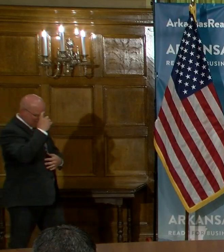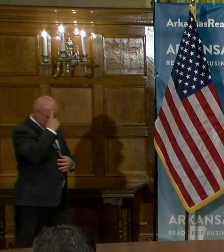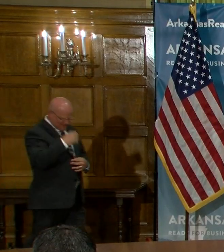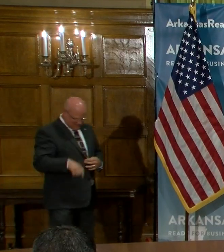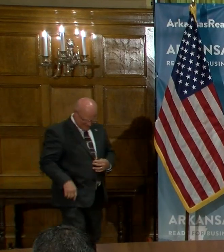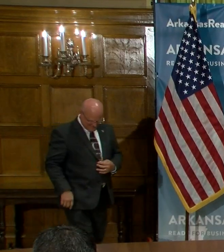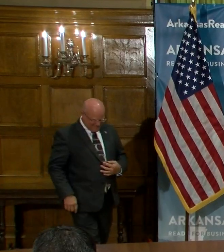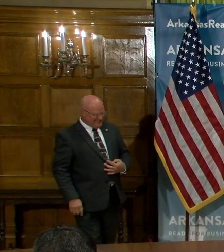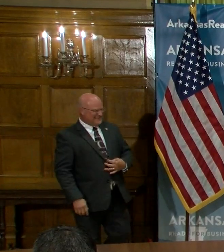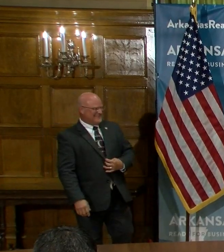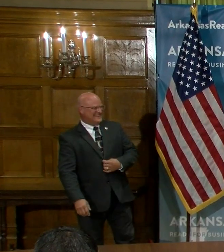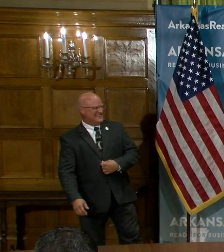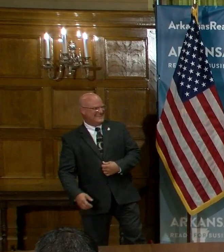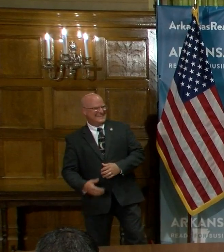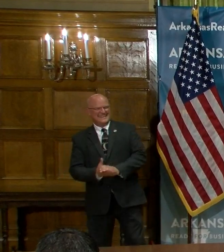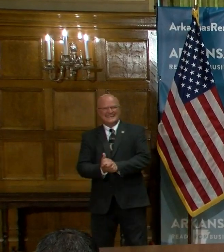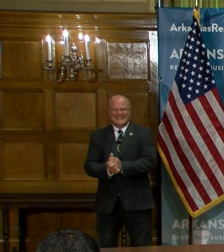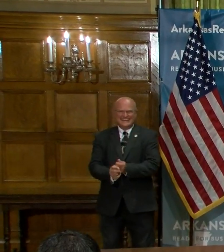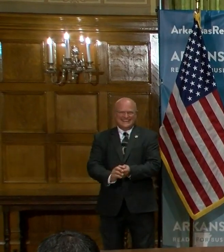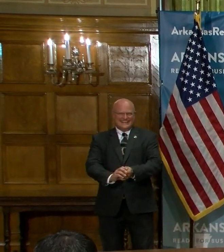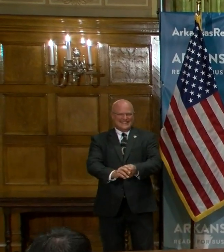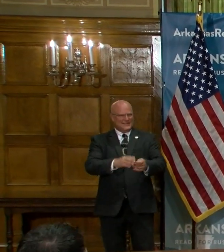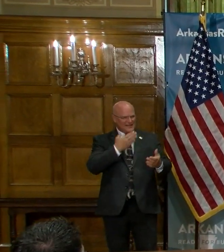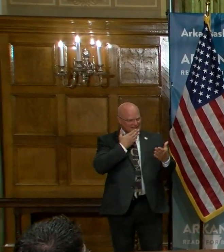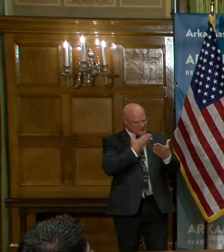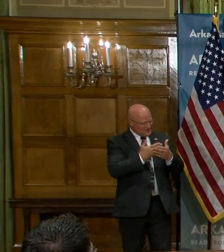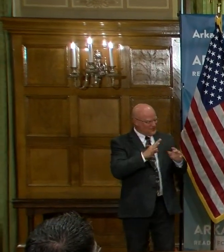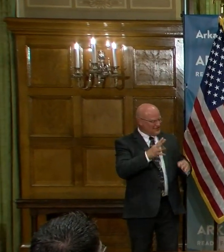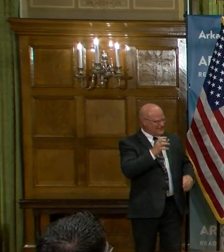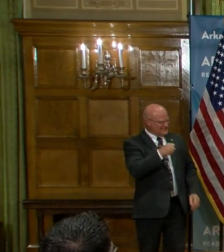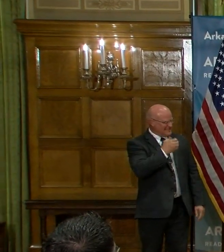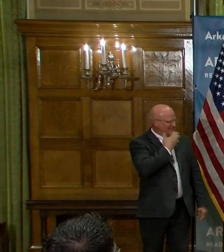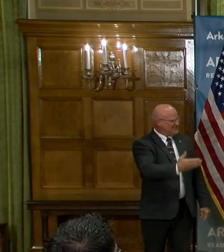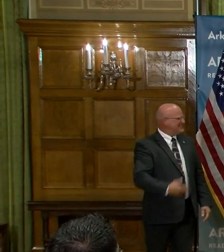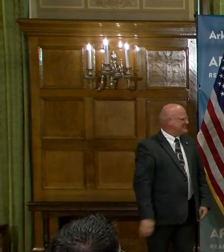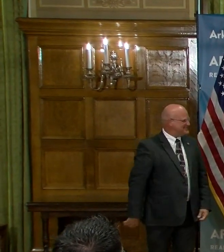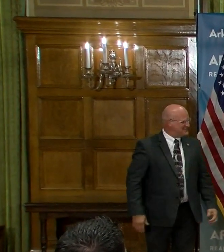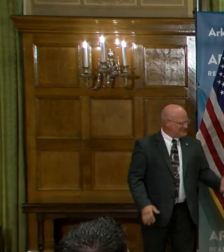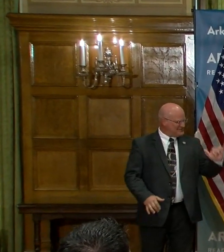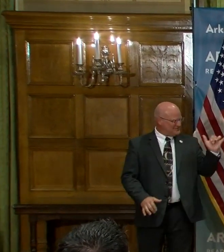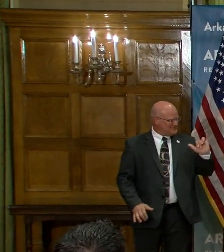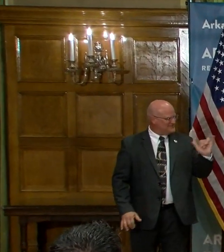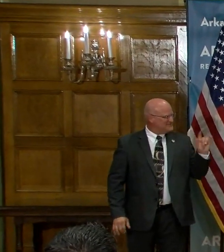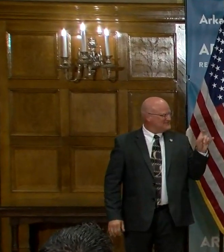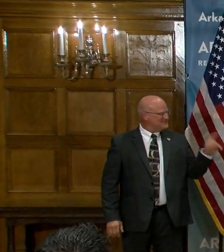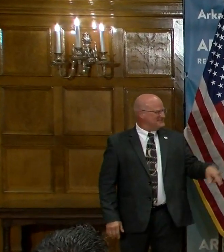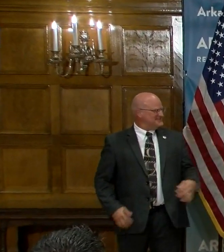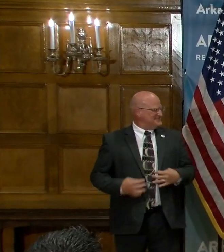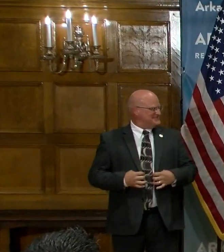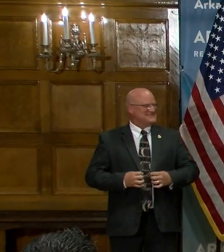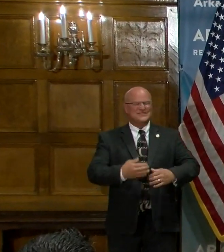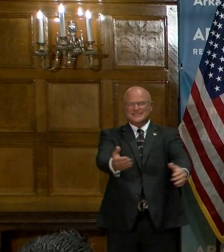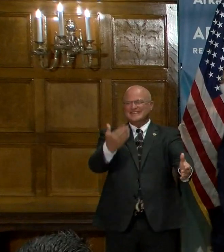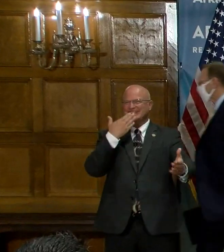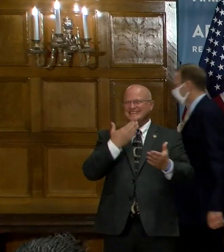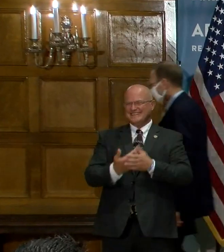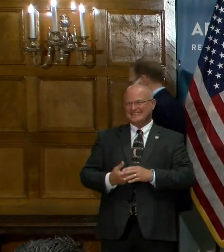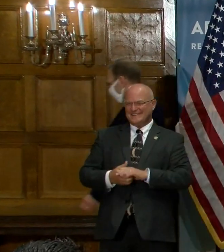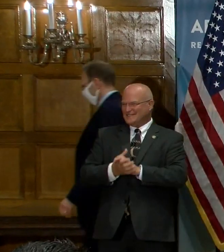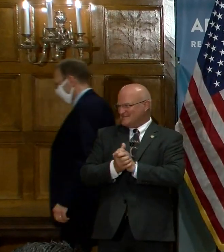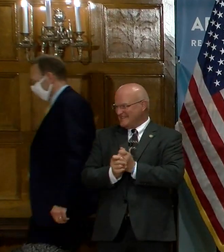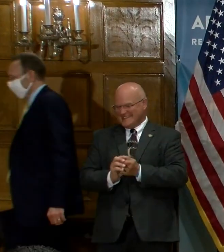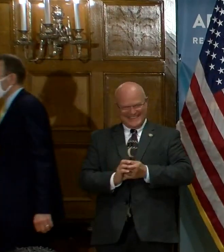Betty. Good afternoon. Did you have a good Fourth? Good Fourth, yes, thank you. Good. Did you? Indeed,